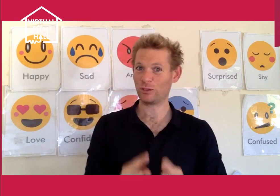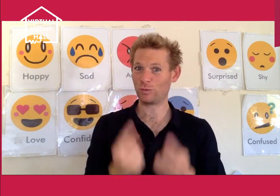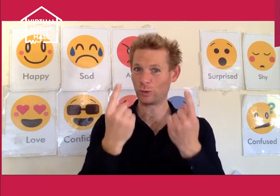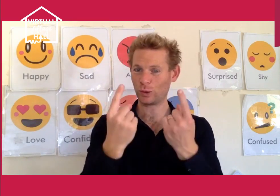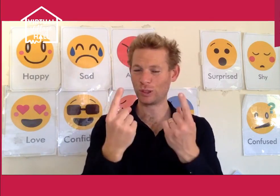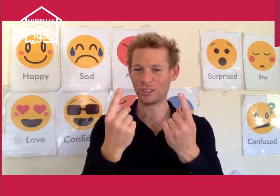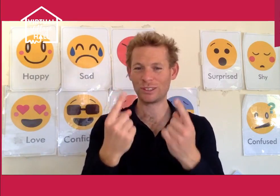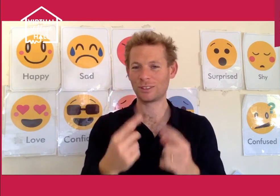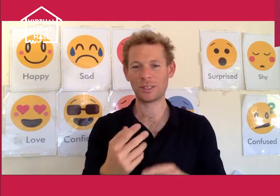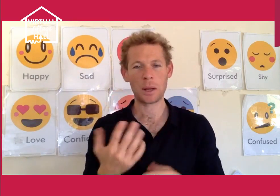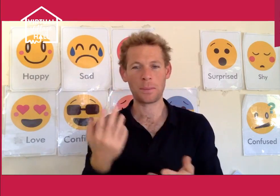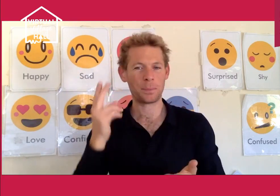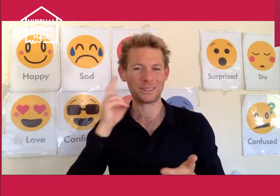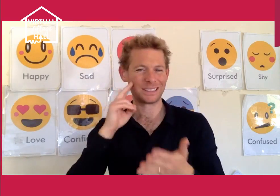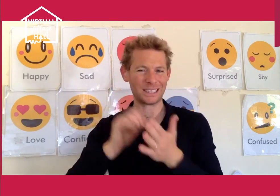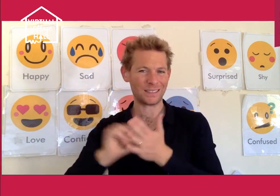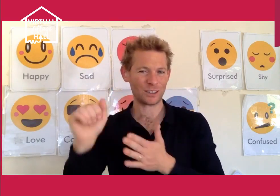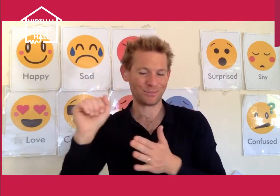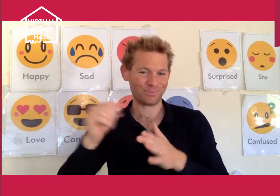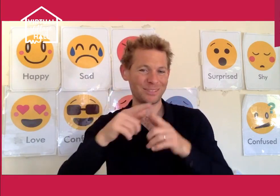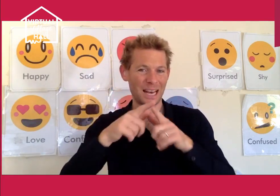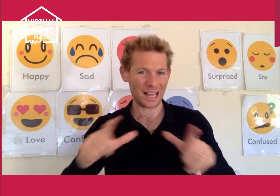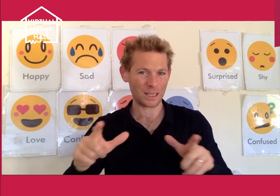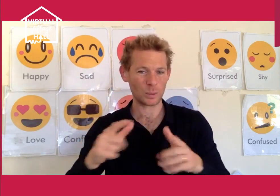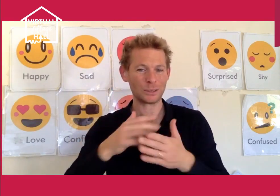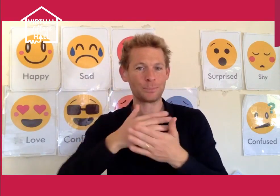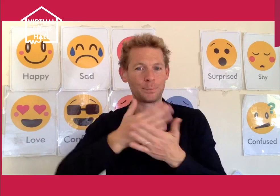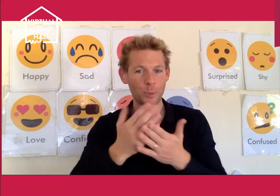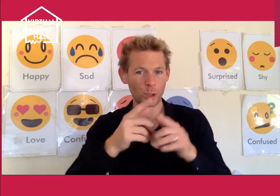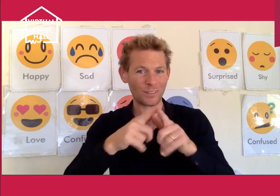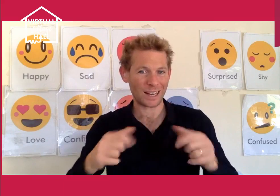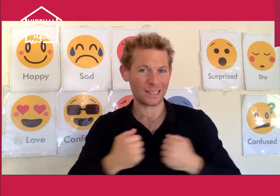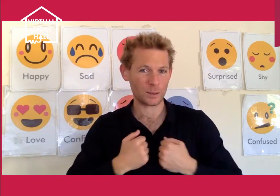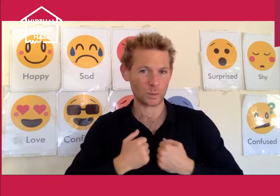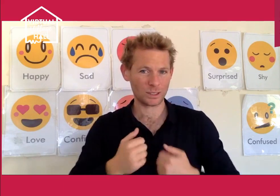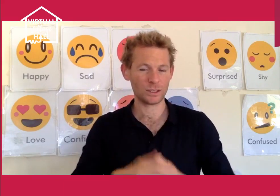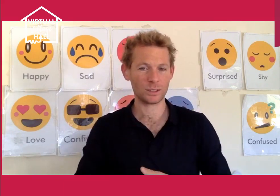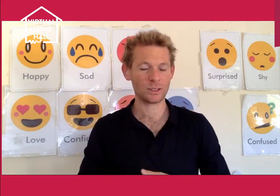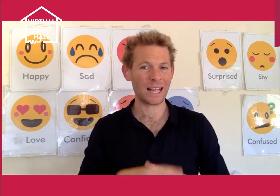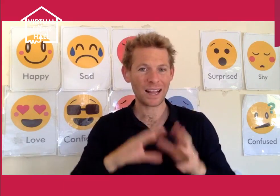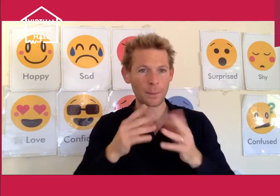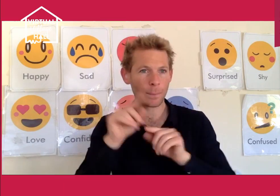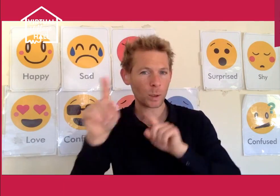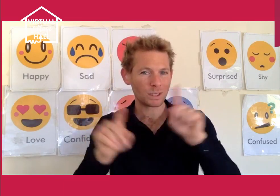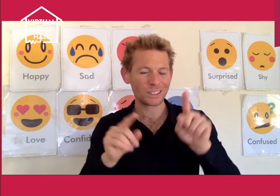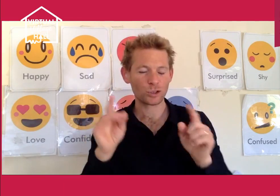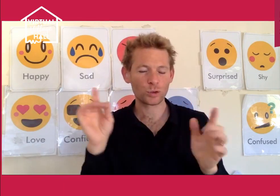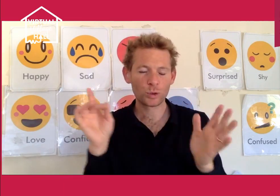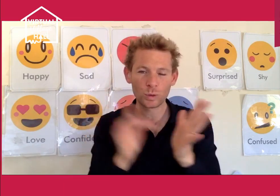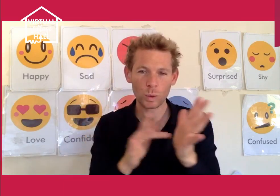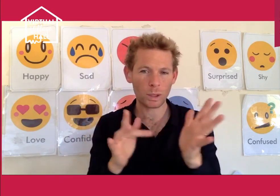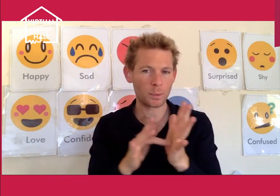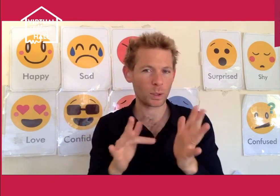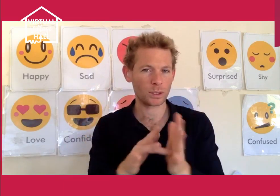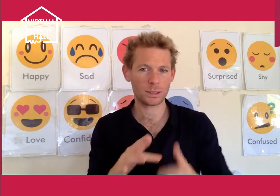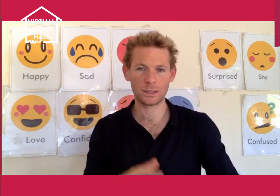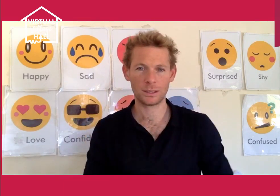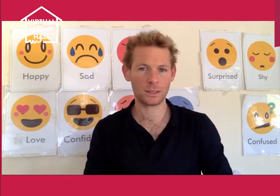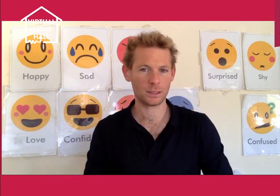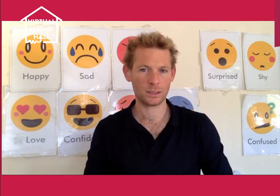is a bit rude. You wouldn't point at someone right in their face, but actually in deaf culture, it's part of the BSL, it's part of the language, and pointing